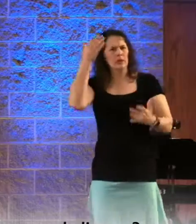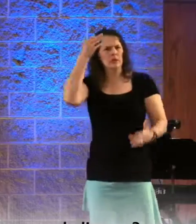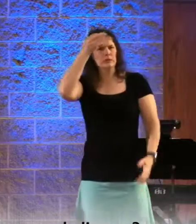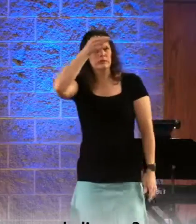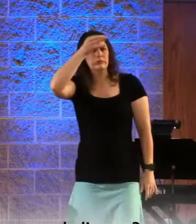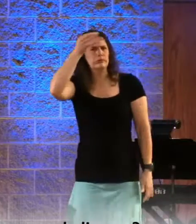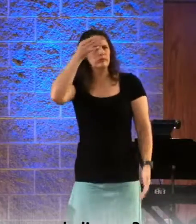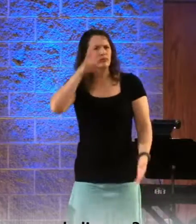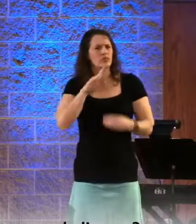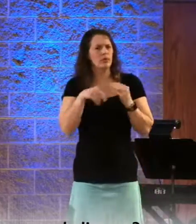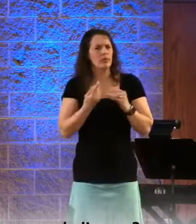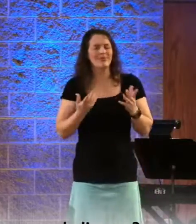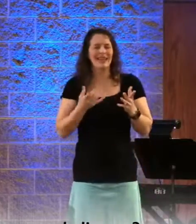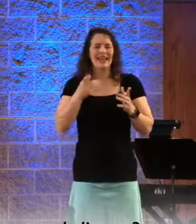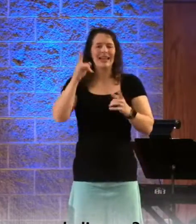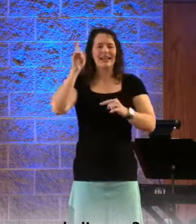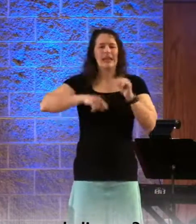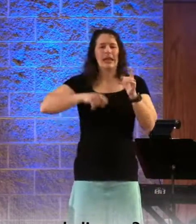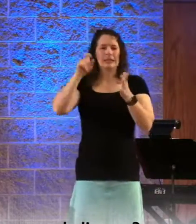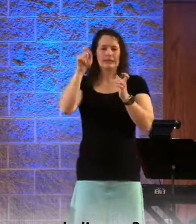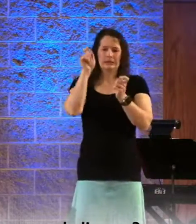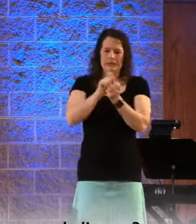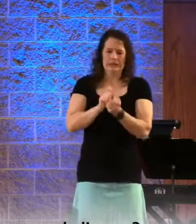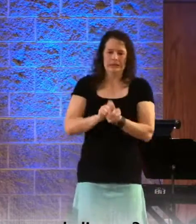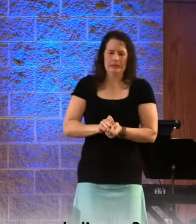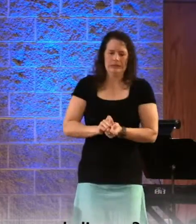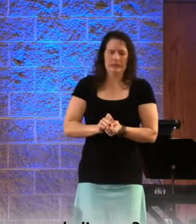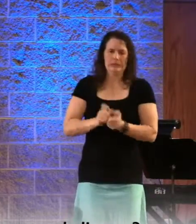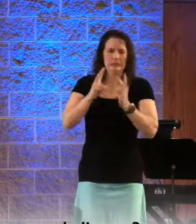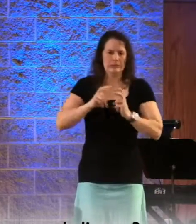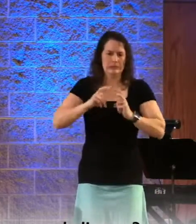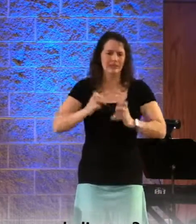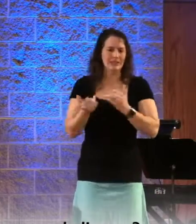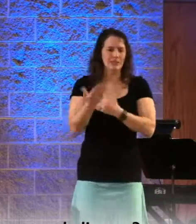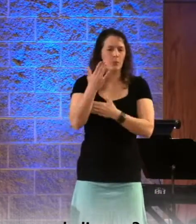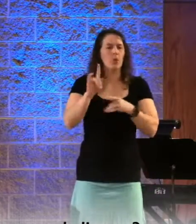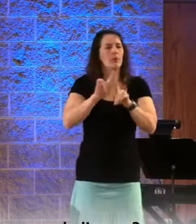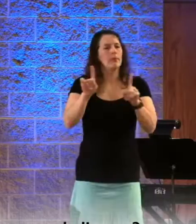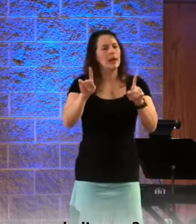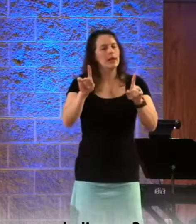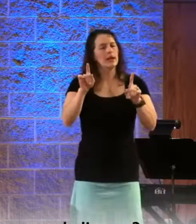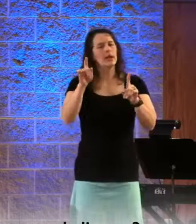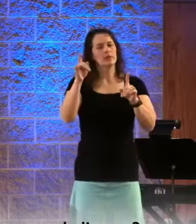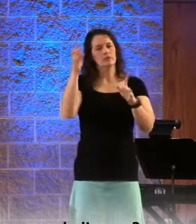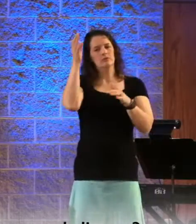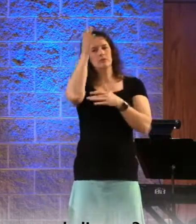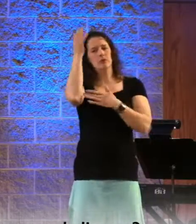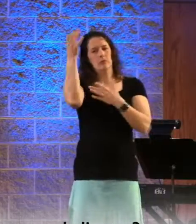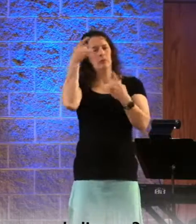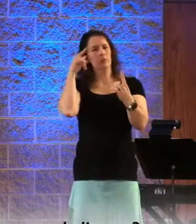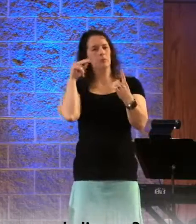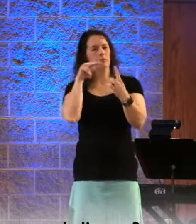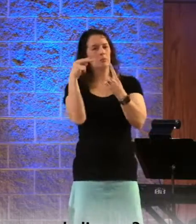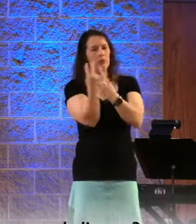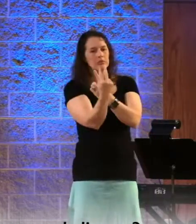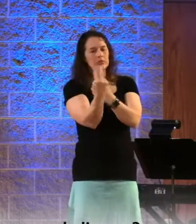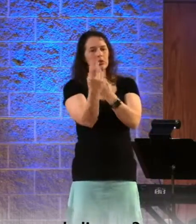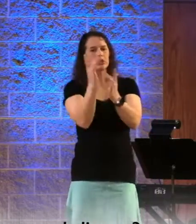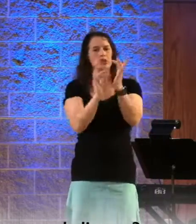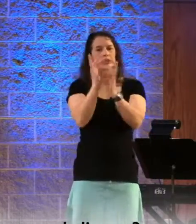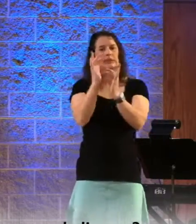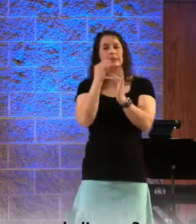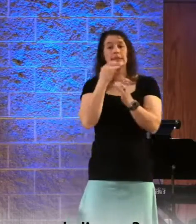into all the depth I'd like to get into this morning. But from a fundamental point of view, Jesus said it is allowed because